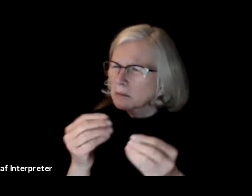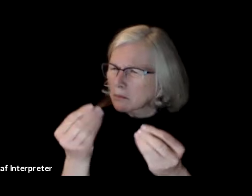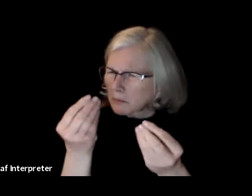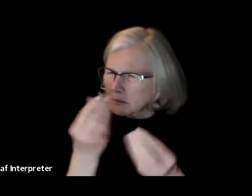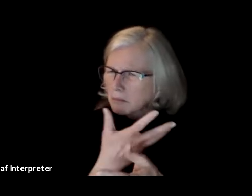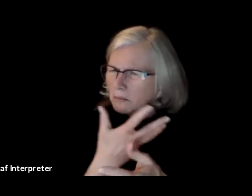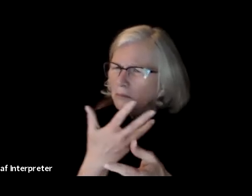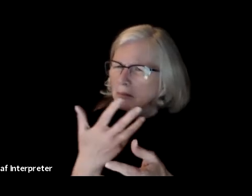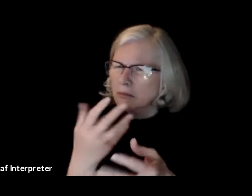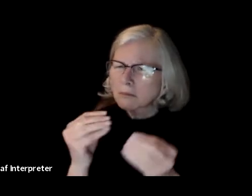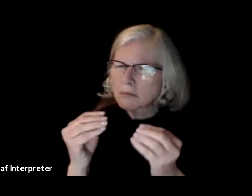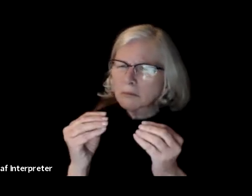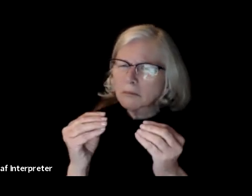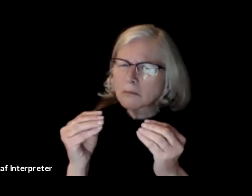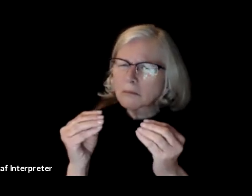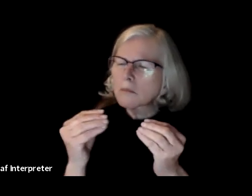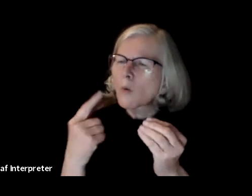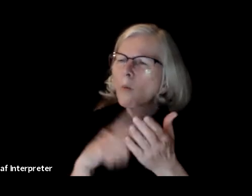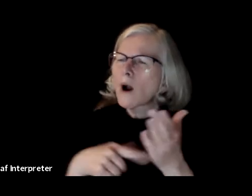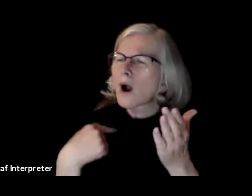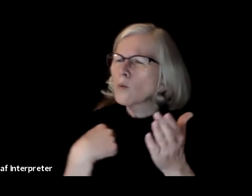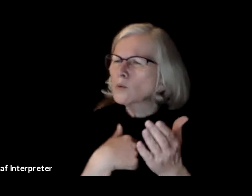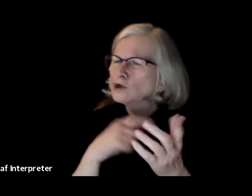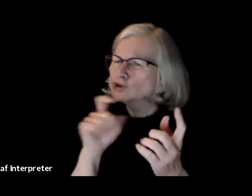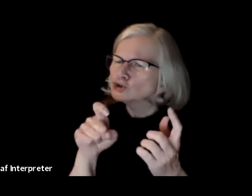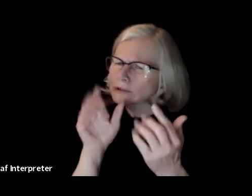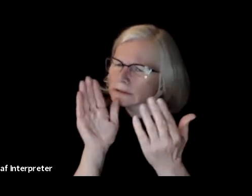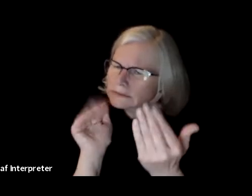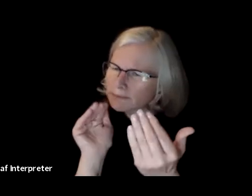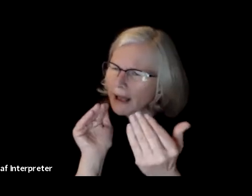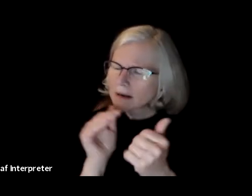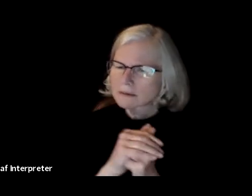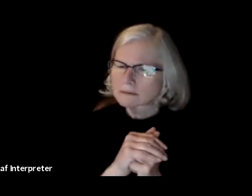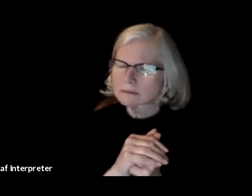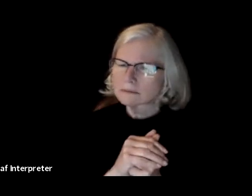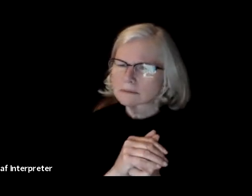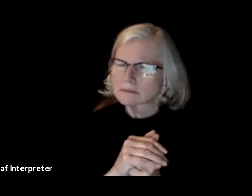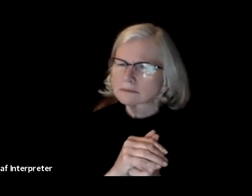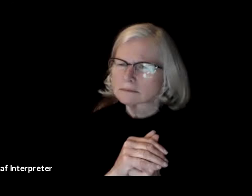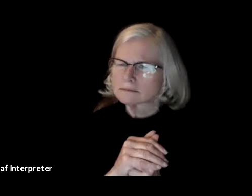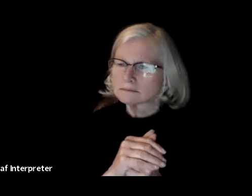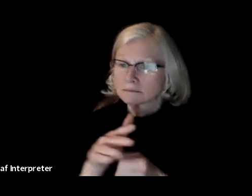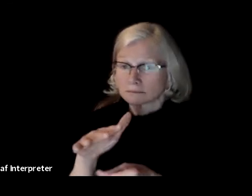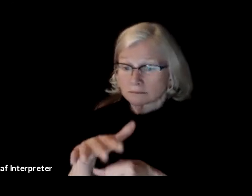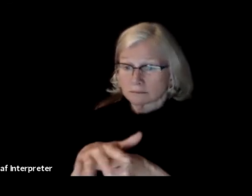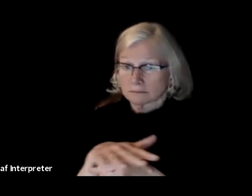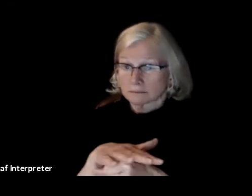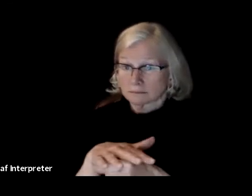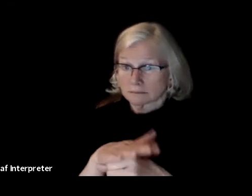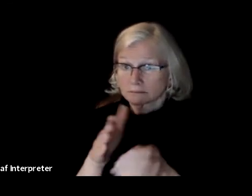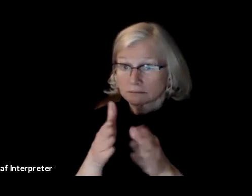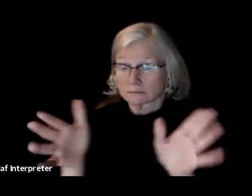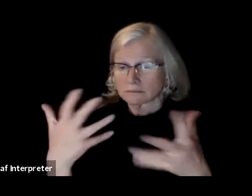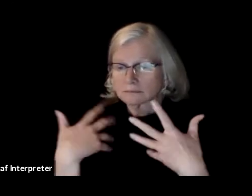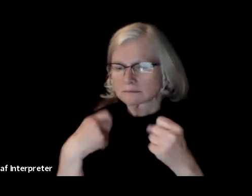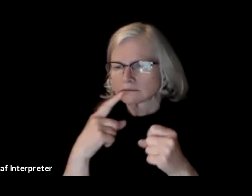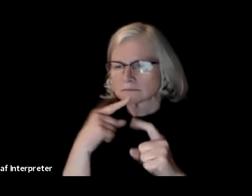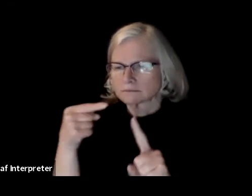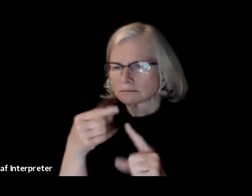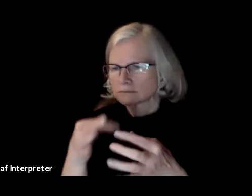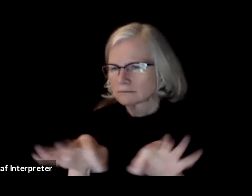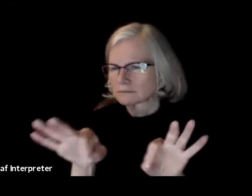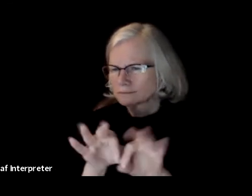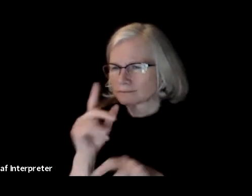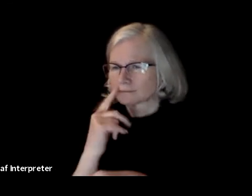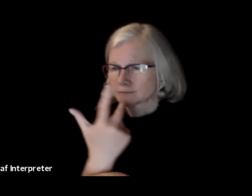Well, local public health is certainly a huge, important part of the vaccination strategy in Minnesota. So